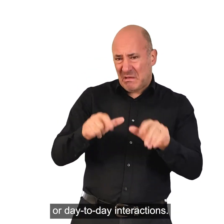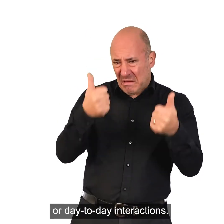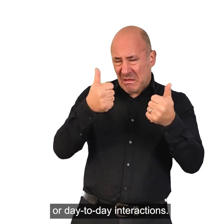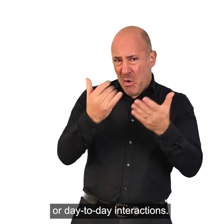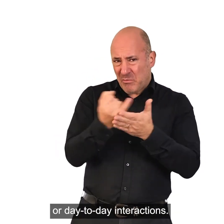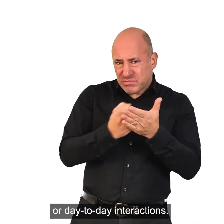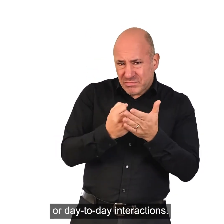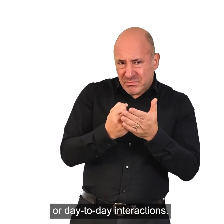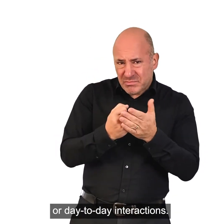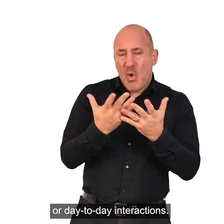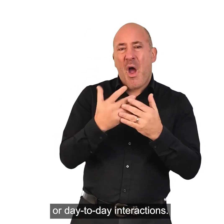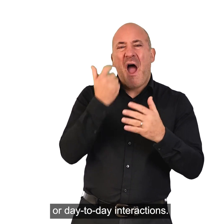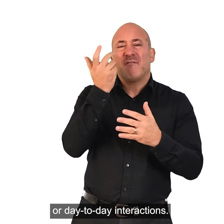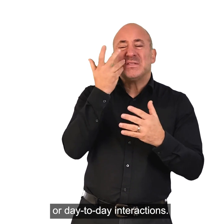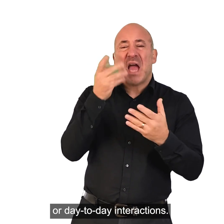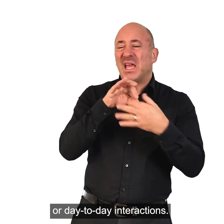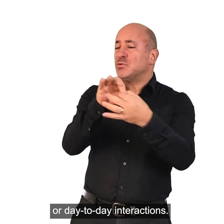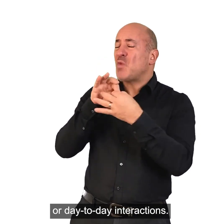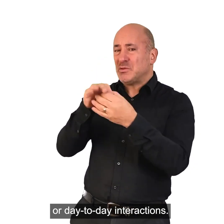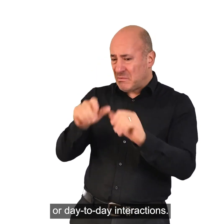or day-to-day interactions.